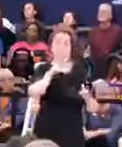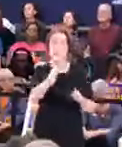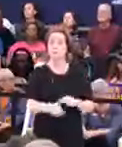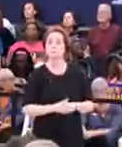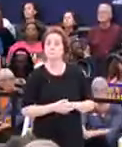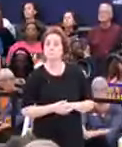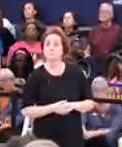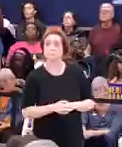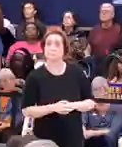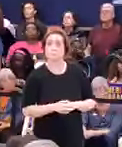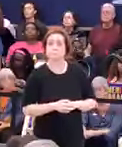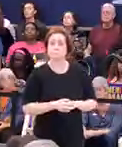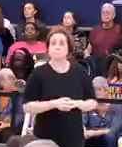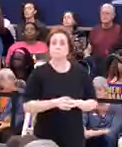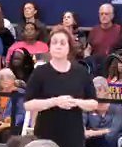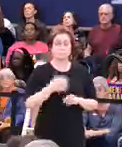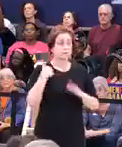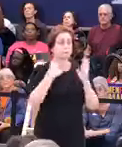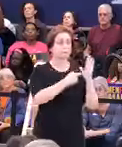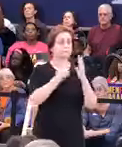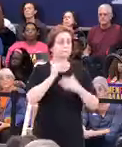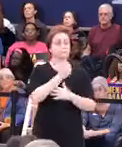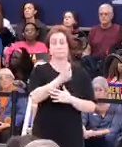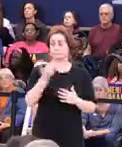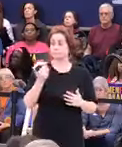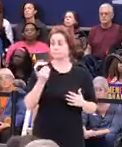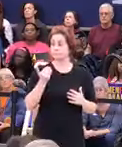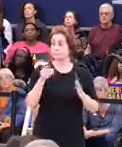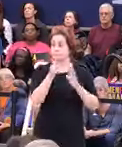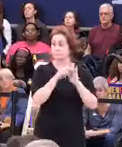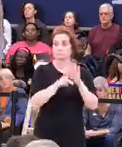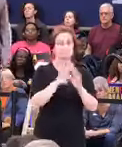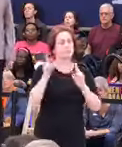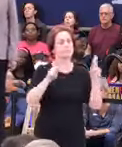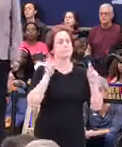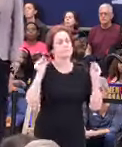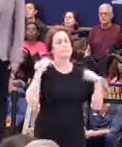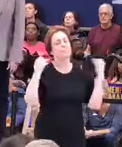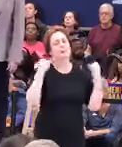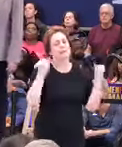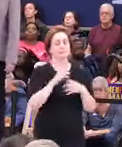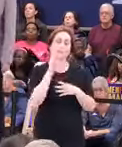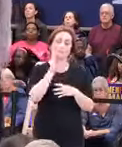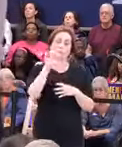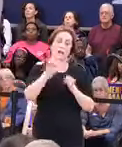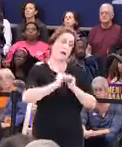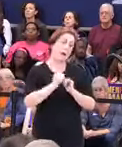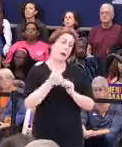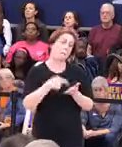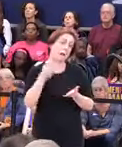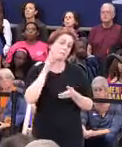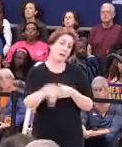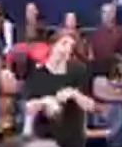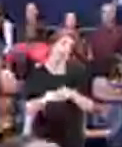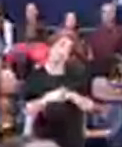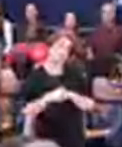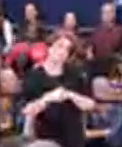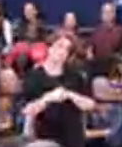I rolled out our policy, there were all those folks who, you know, you can imagine, they said, well, how are you going to pay for